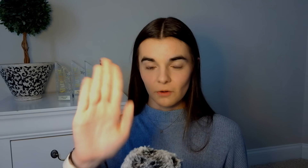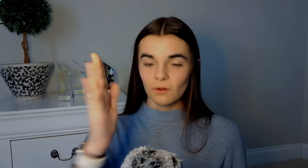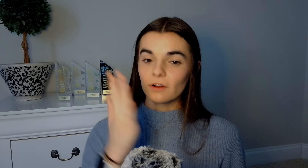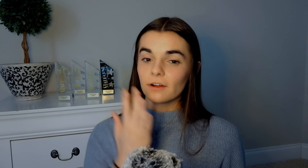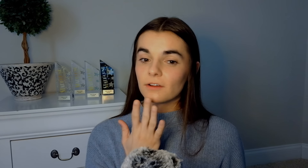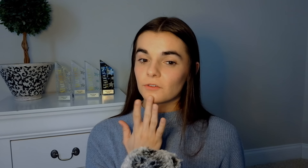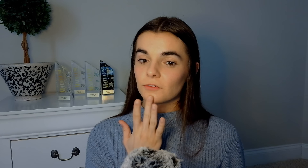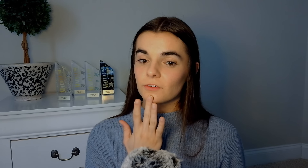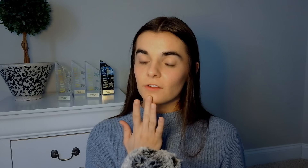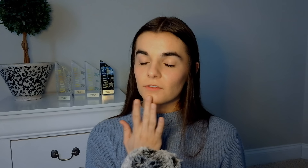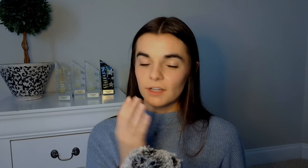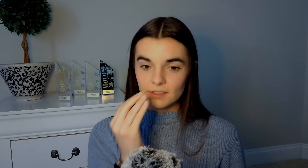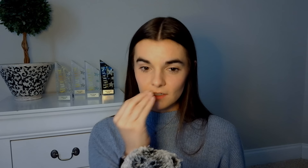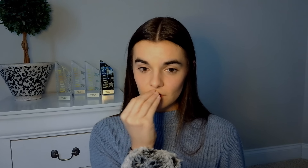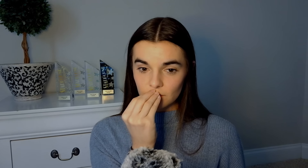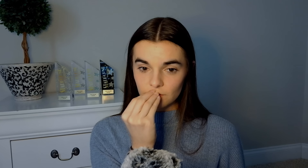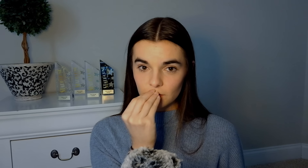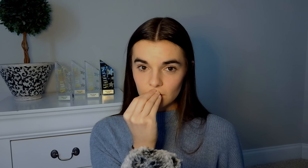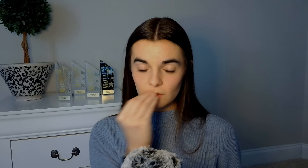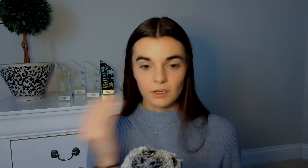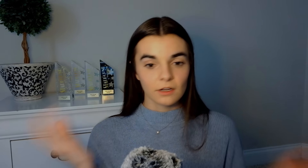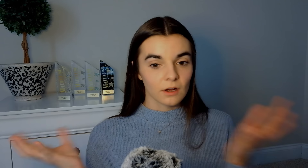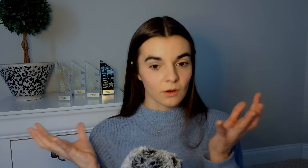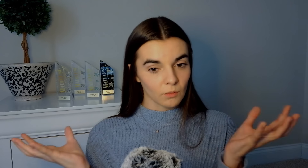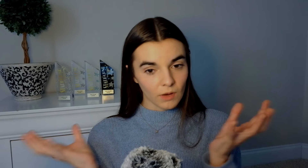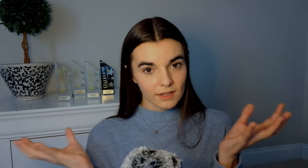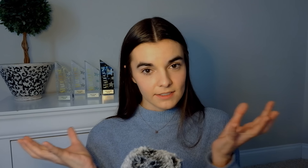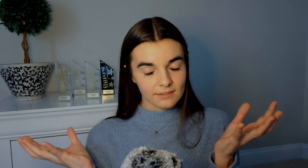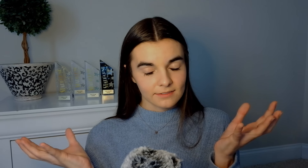Your favorite food, what?